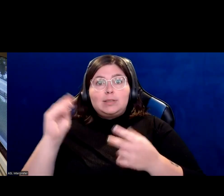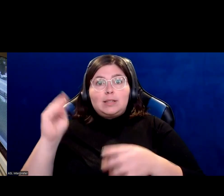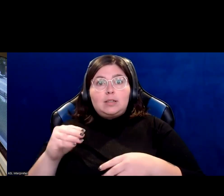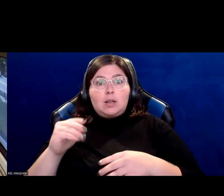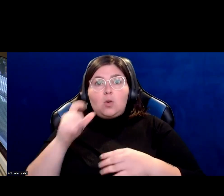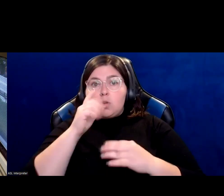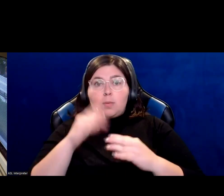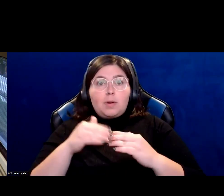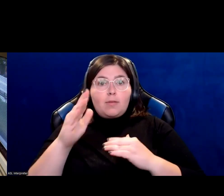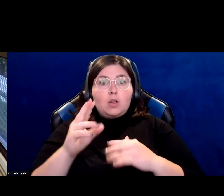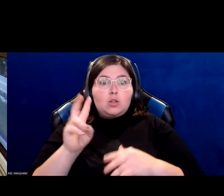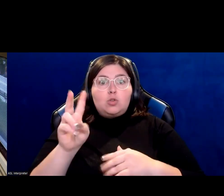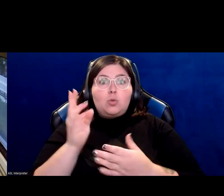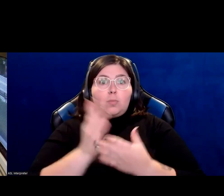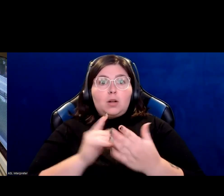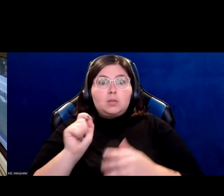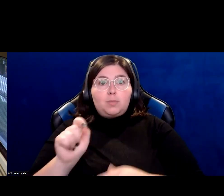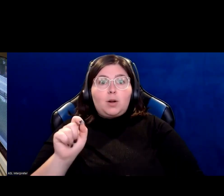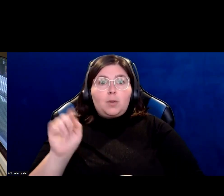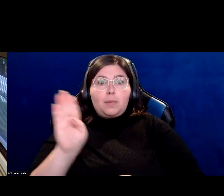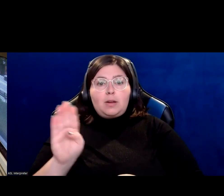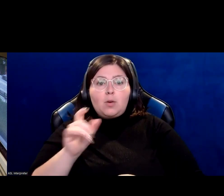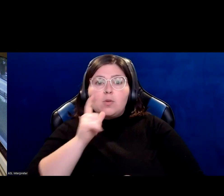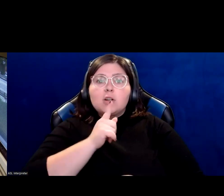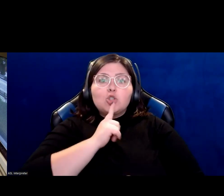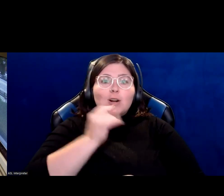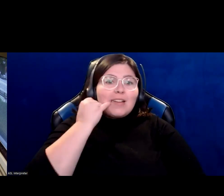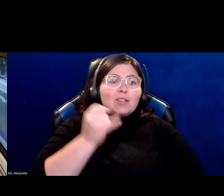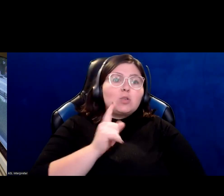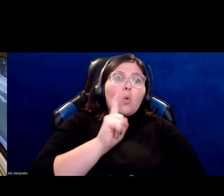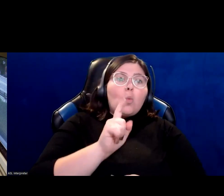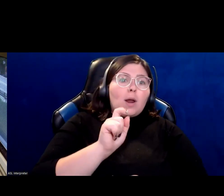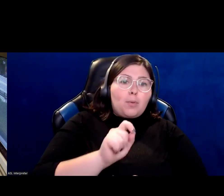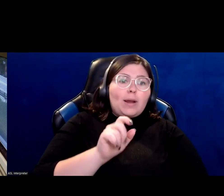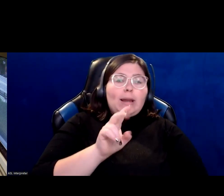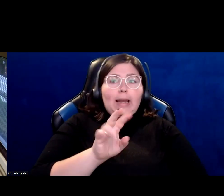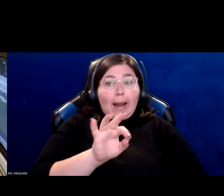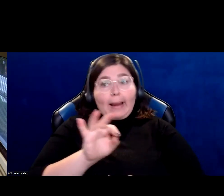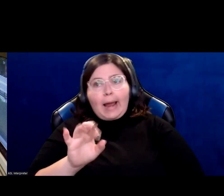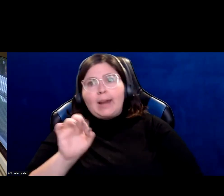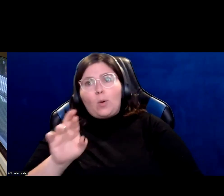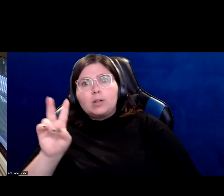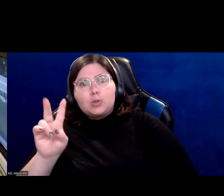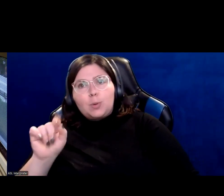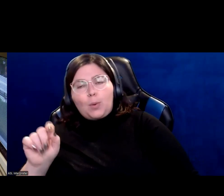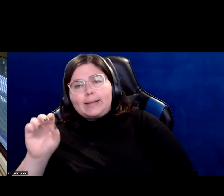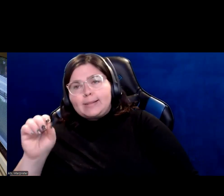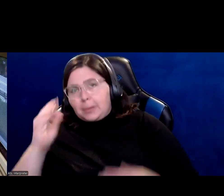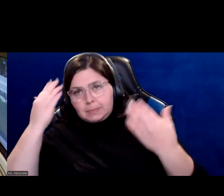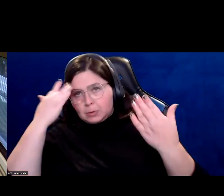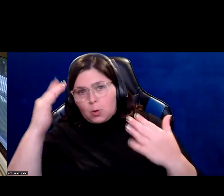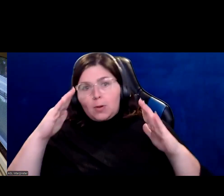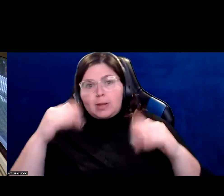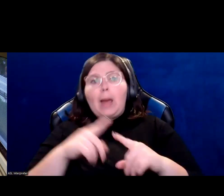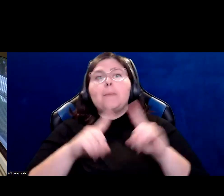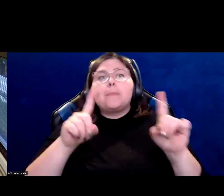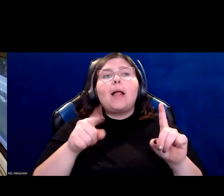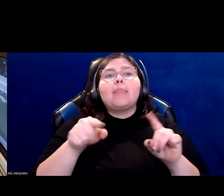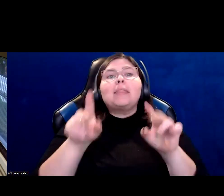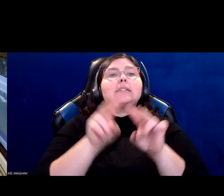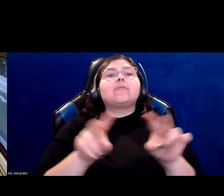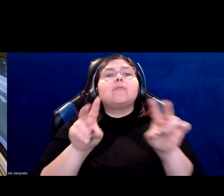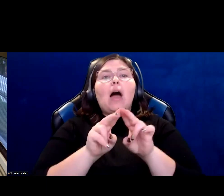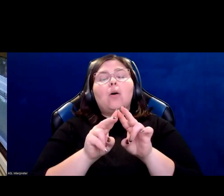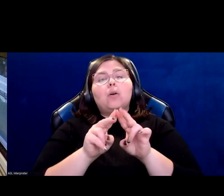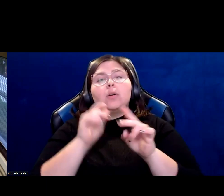than 2 parts per billion. We're not sure if it's going to be 1.99 or 2.0 quite yet. However, this value is extraordinary